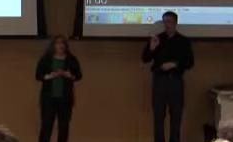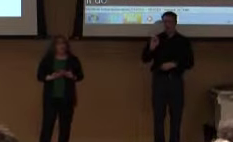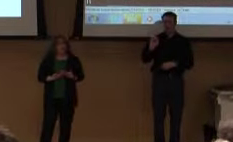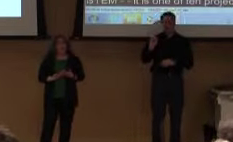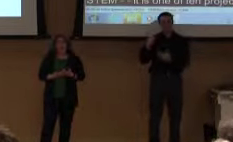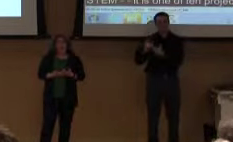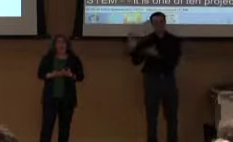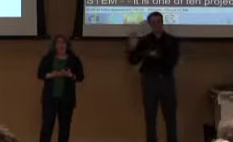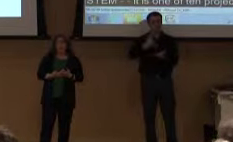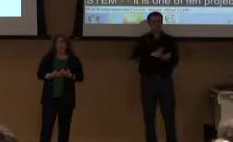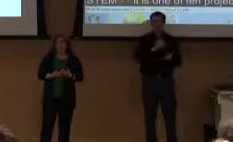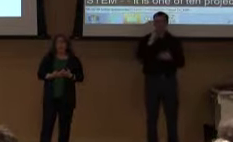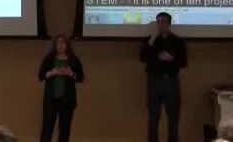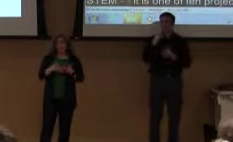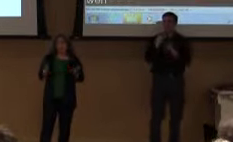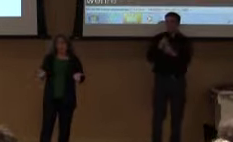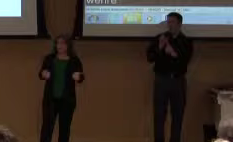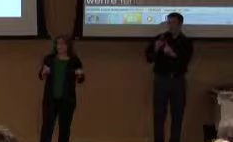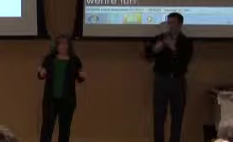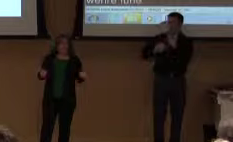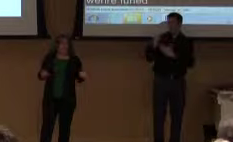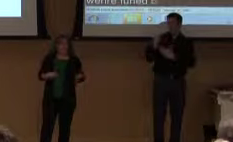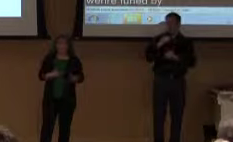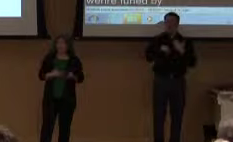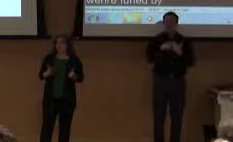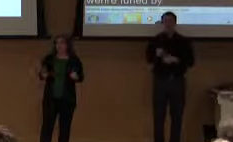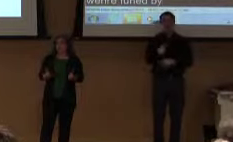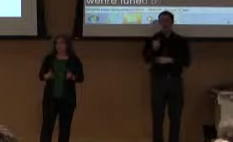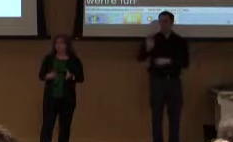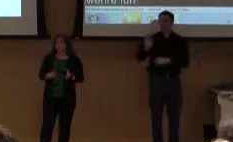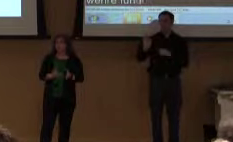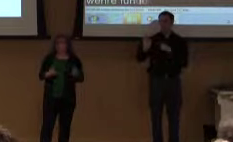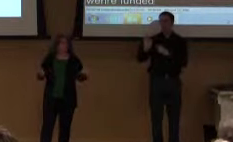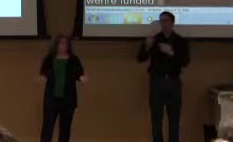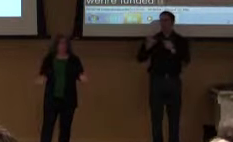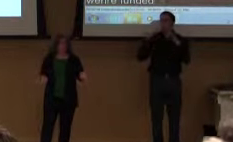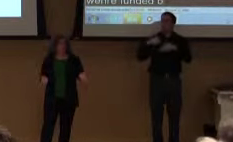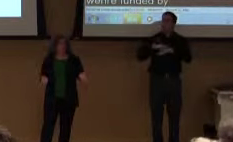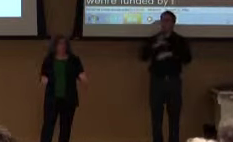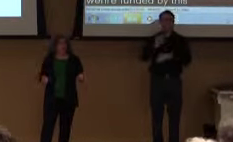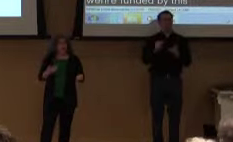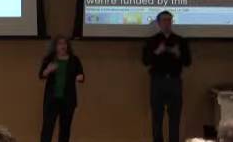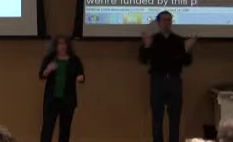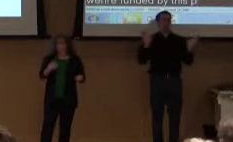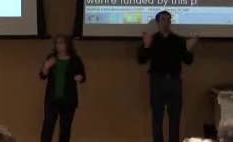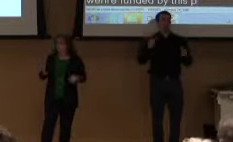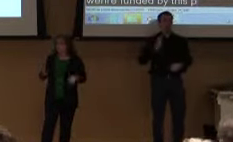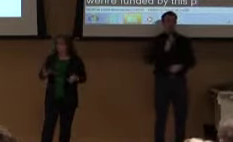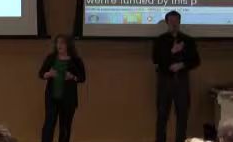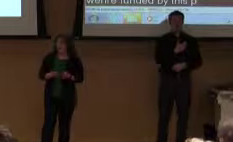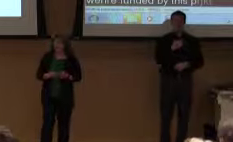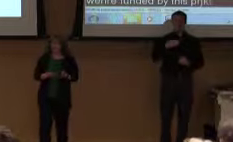by this project. And all the rest of the 9 really focused on disabilities in general. And ours